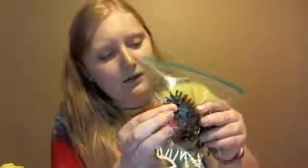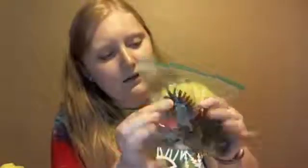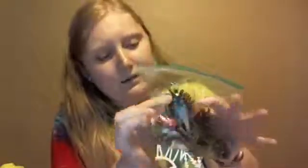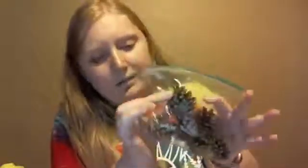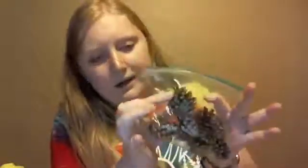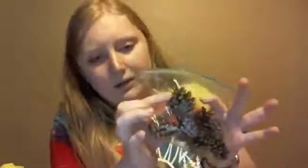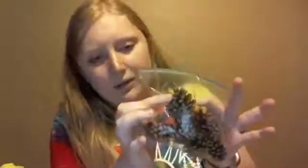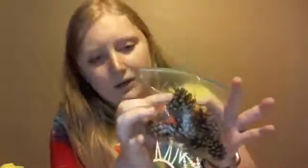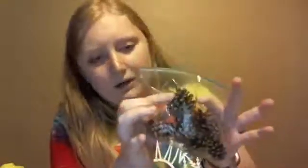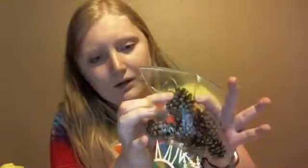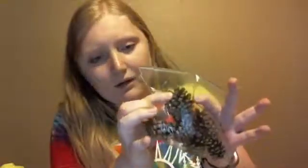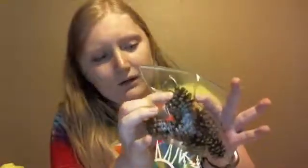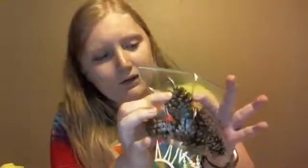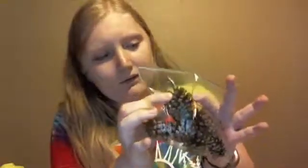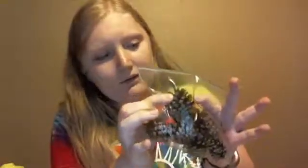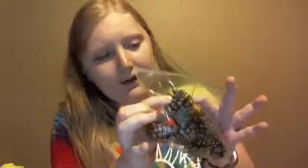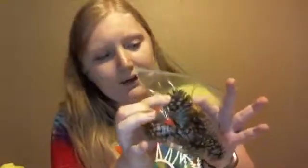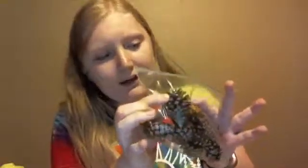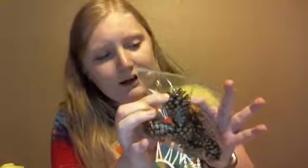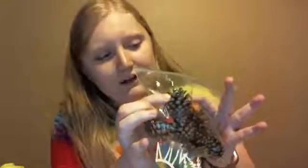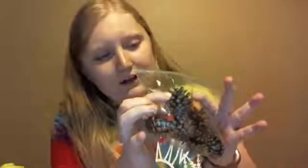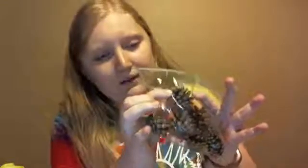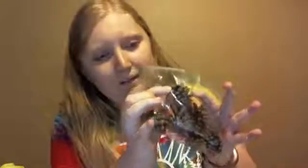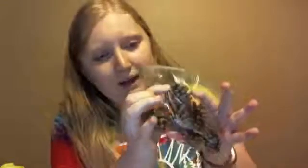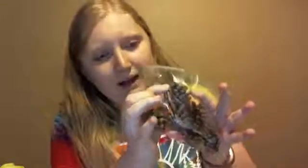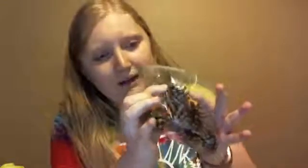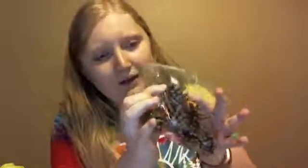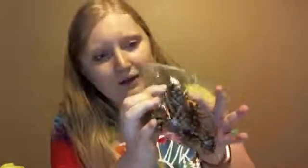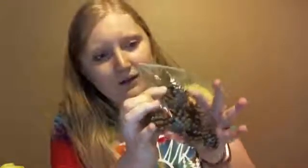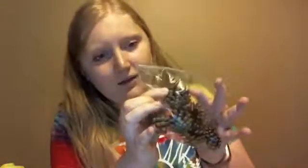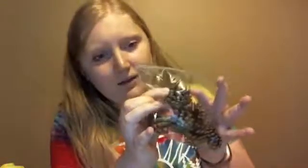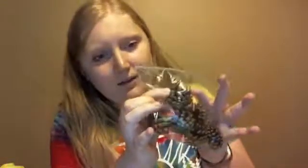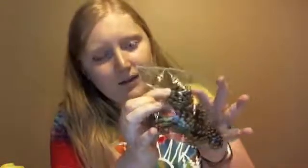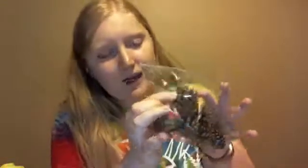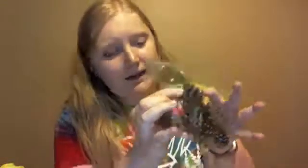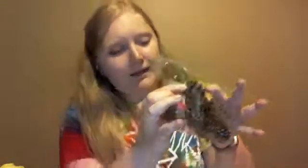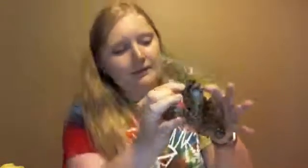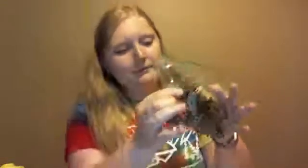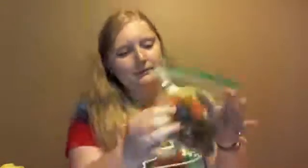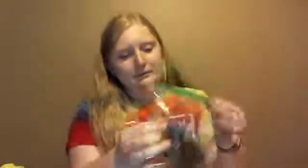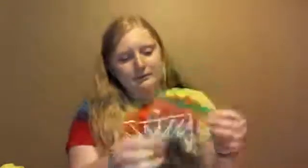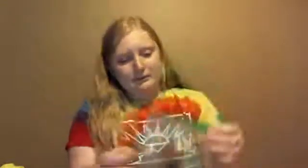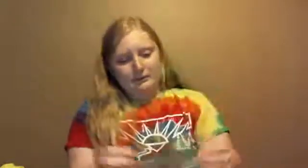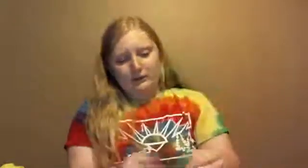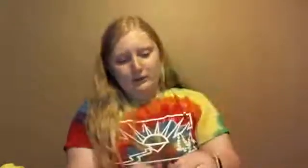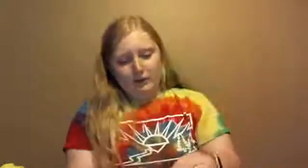It's pretty cool. You can feel the texture of the pine cone through the bag.